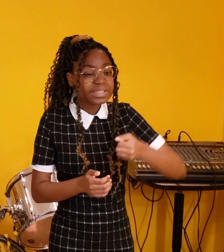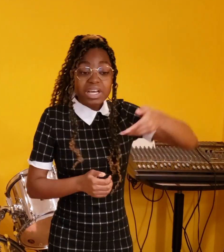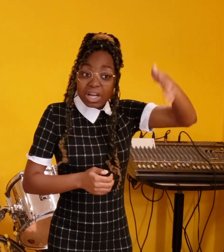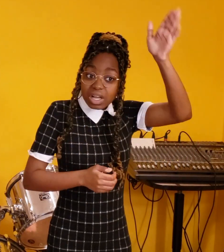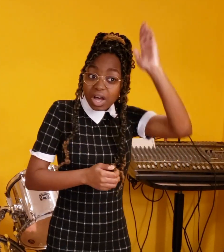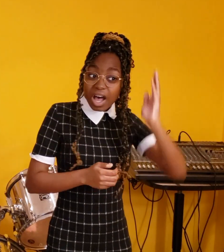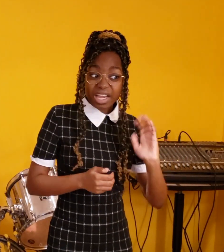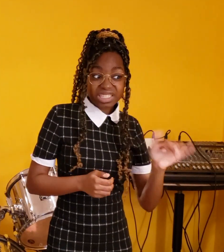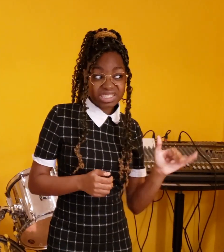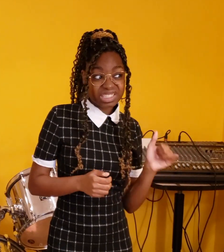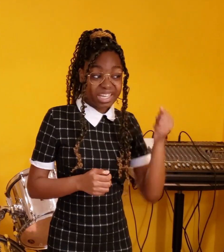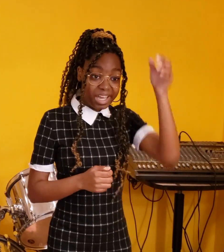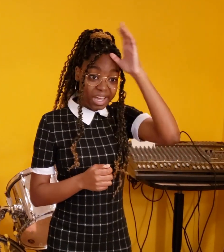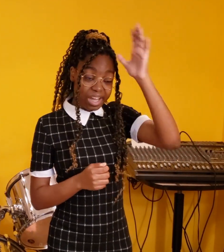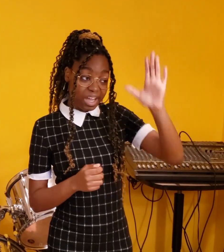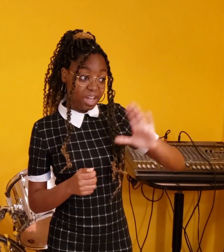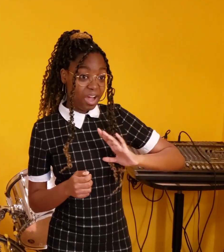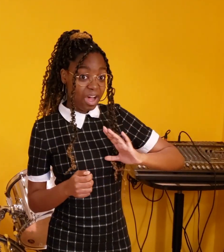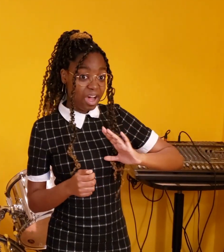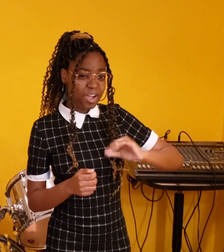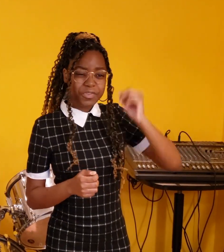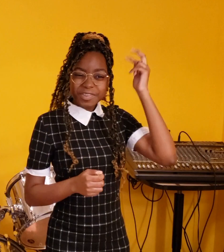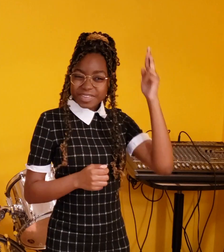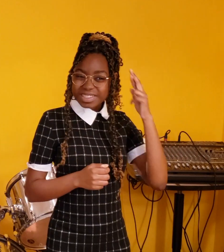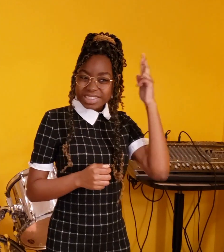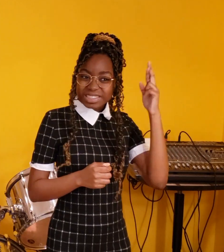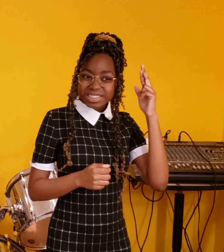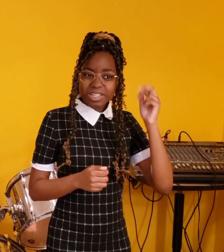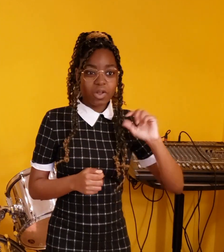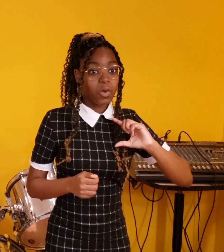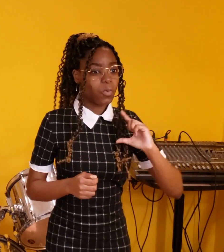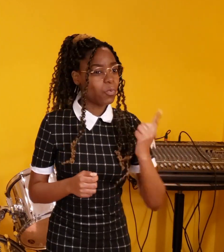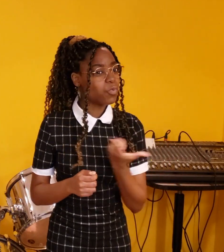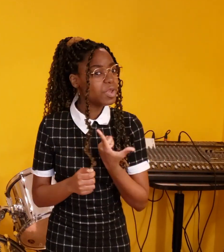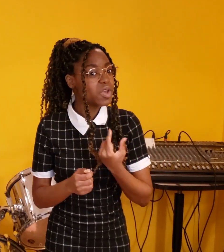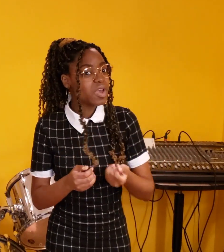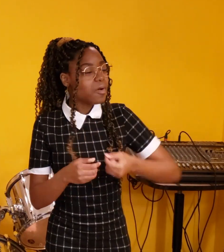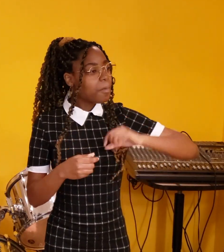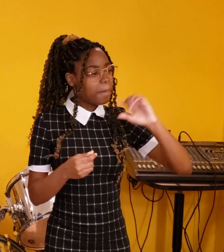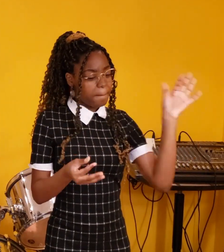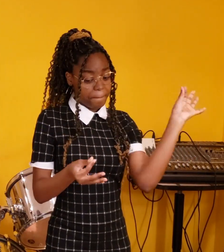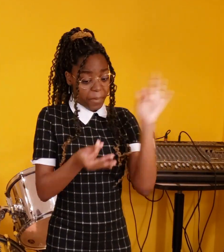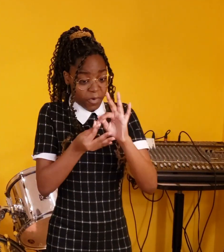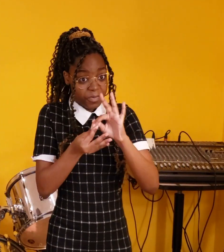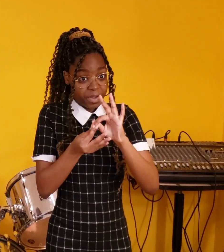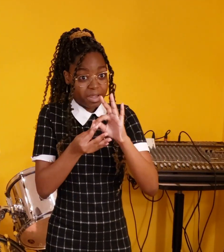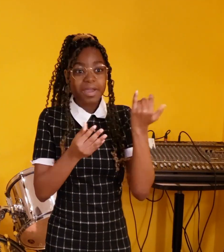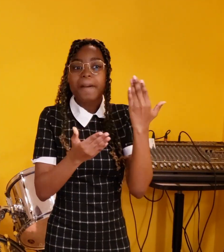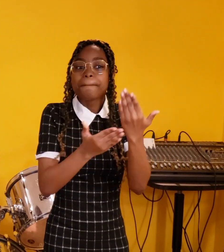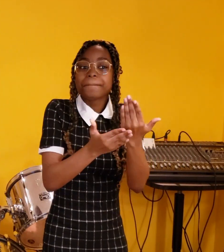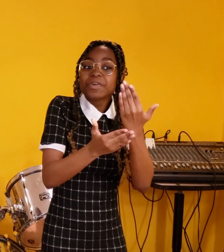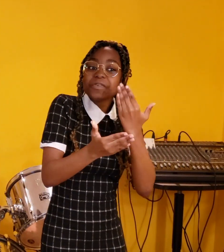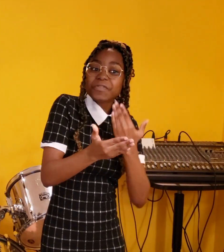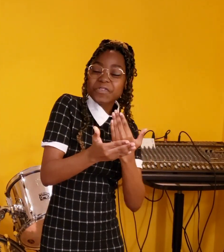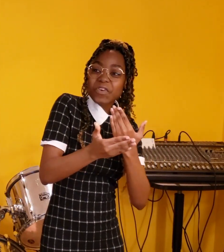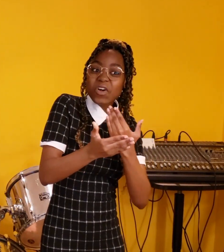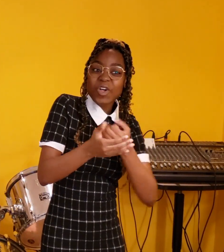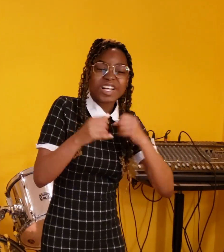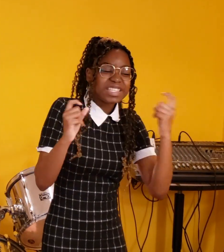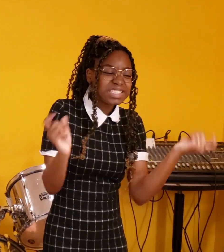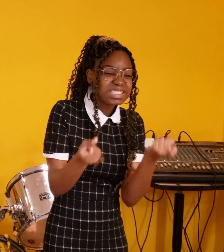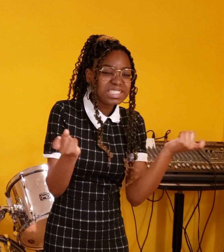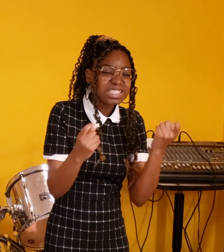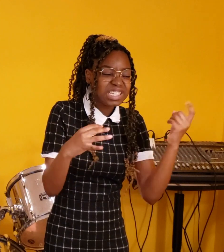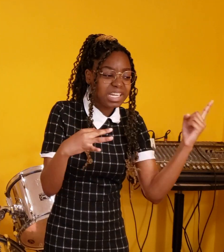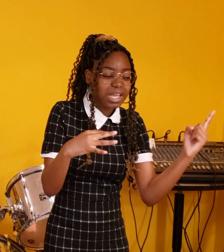was good and sinless until sin entered the world. See that? So that's what it means by we are created in God's image. We